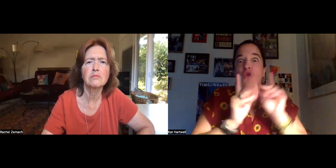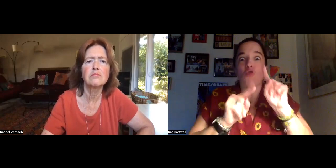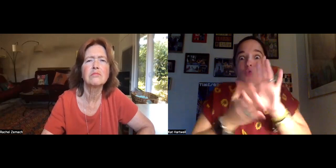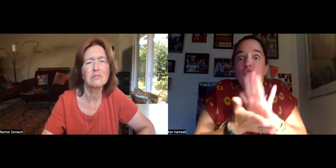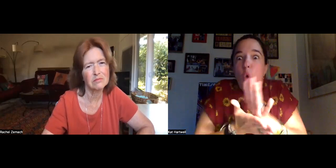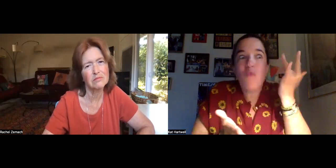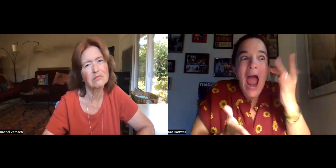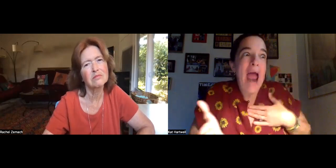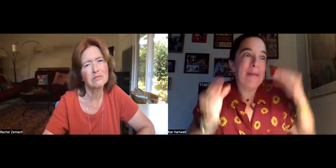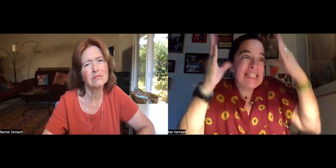But goodbye,